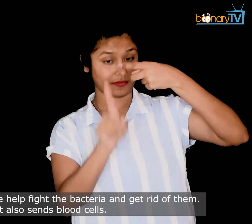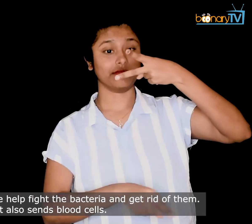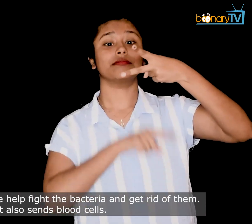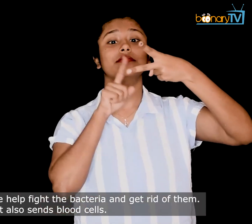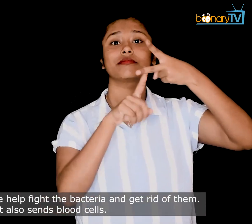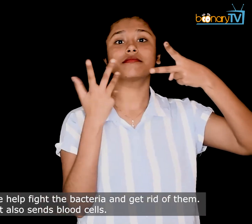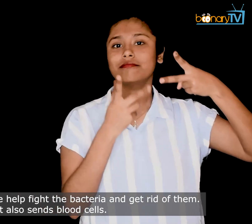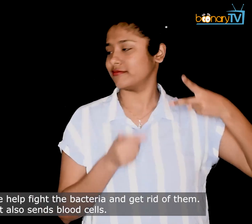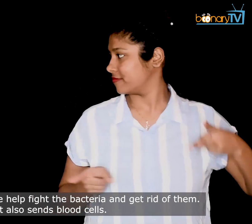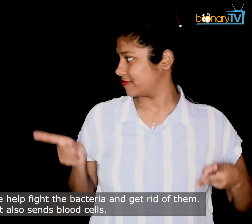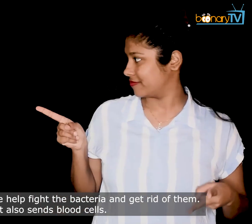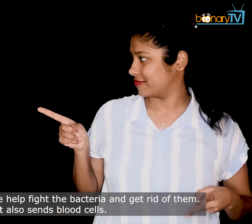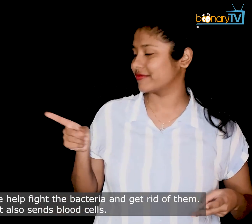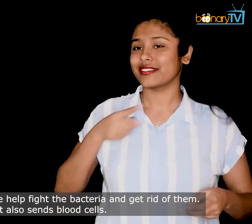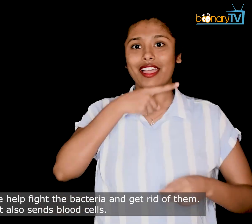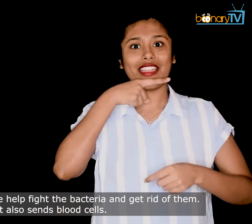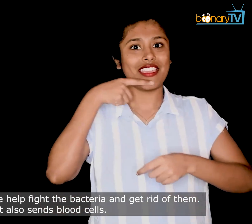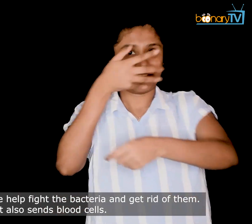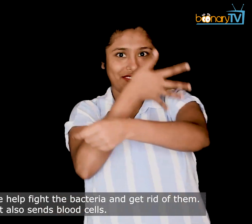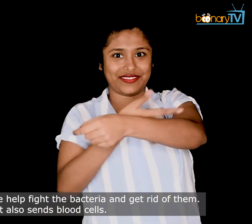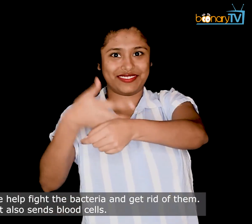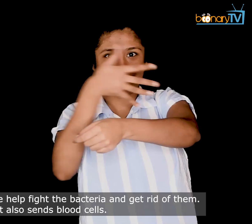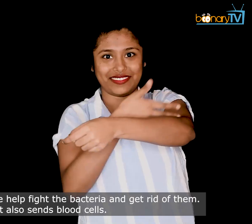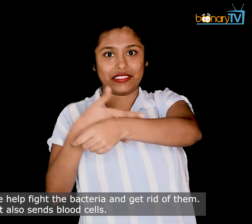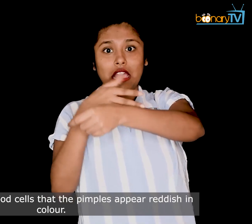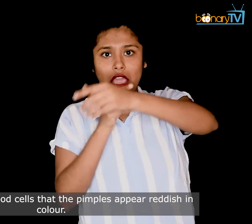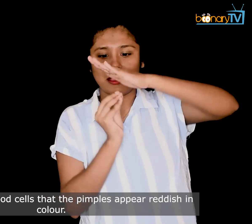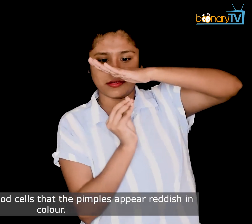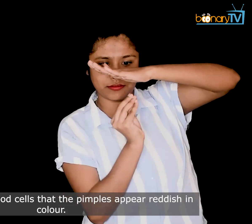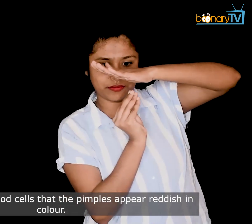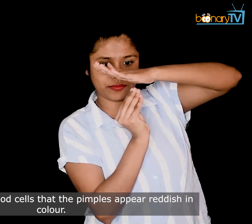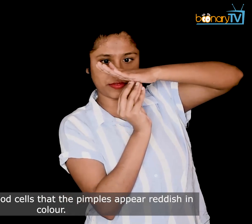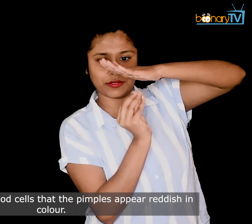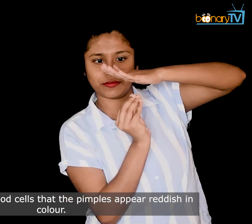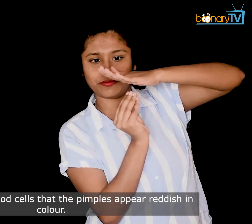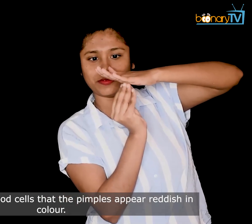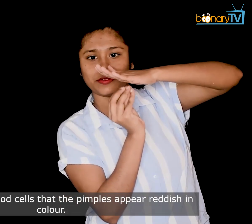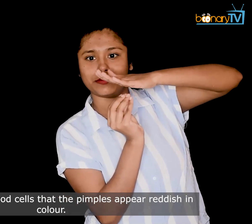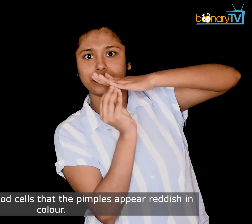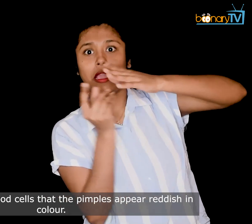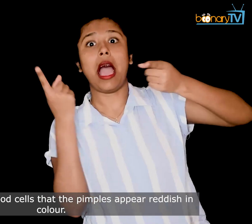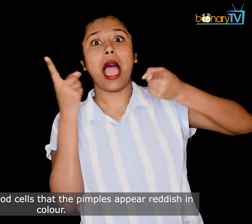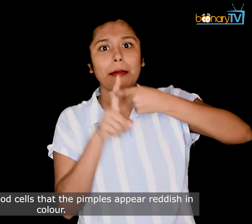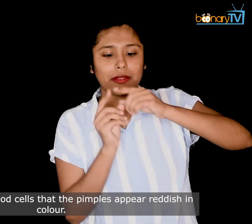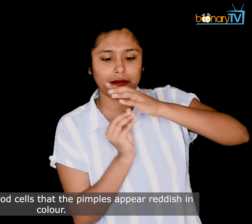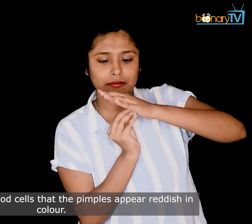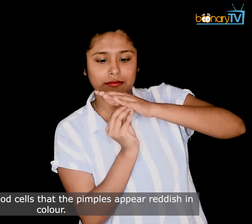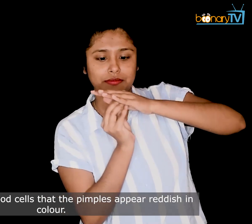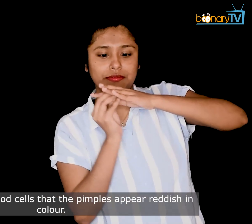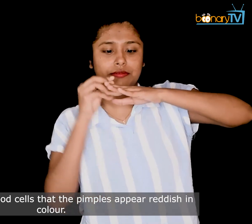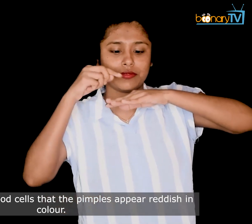It also sends blood cells. It's due to these blood cells that the